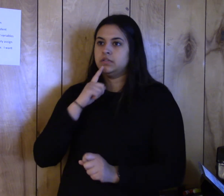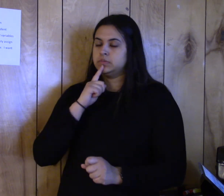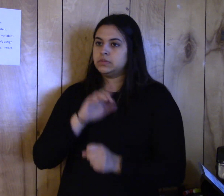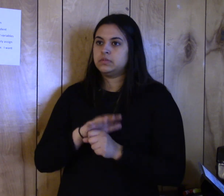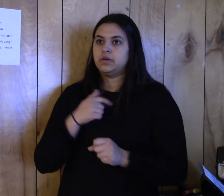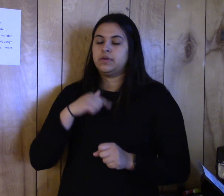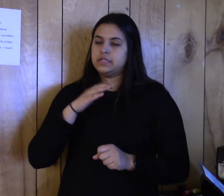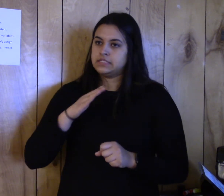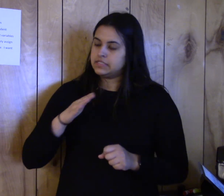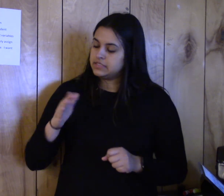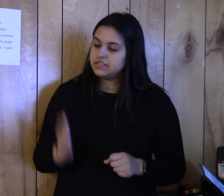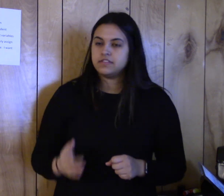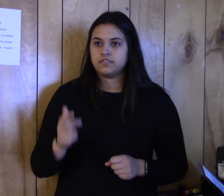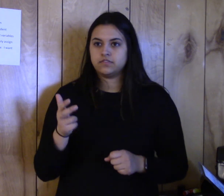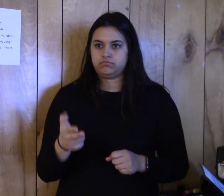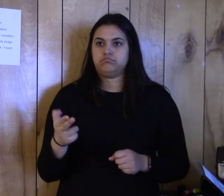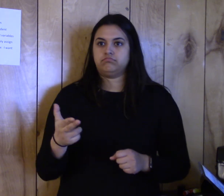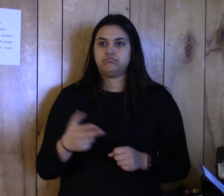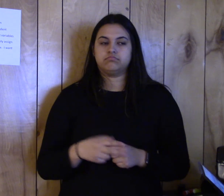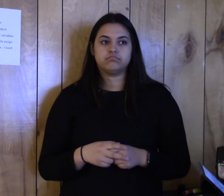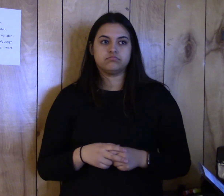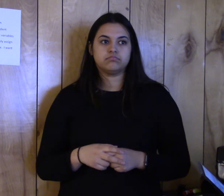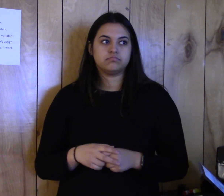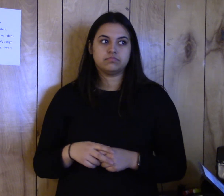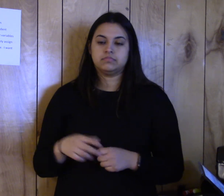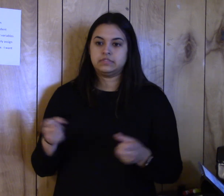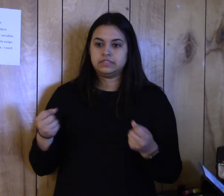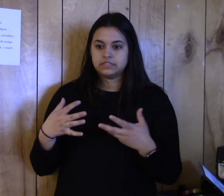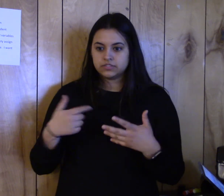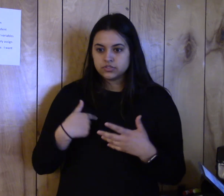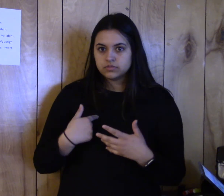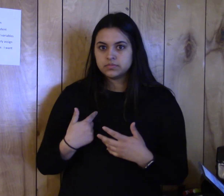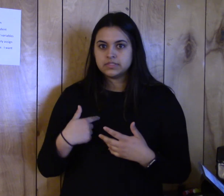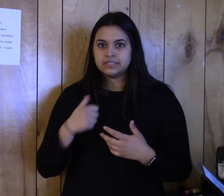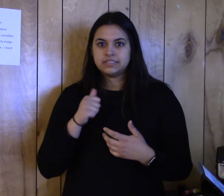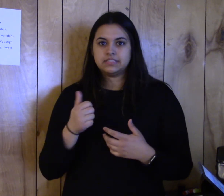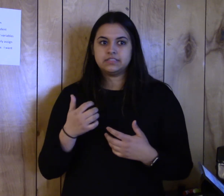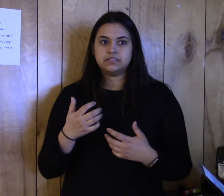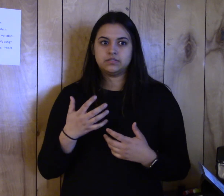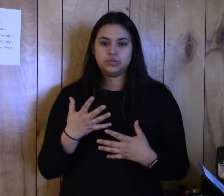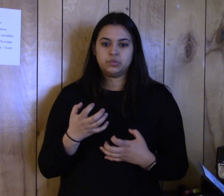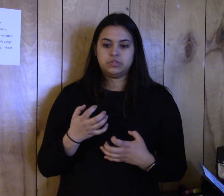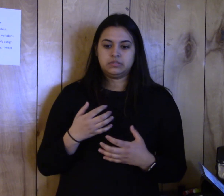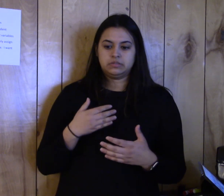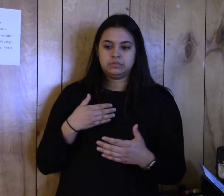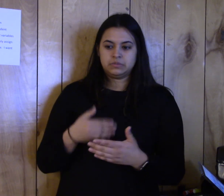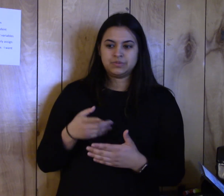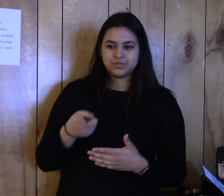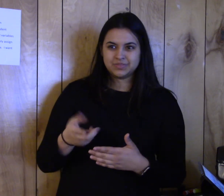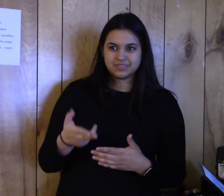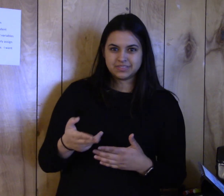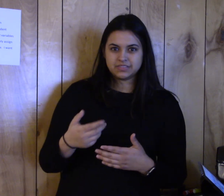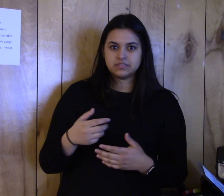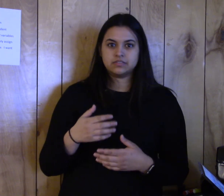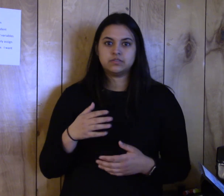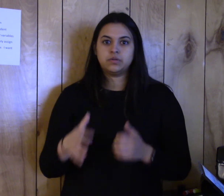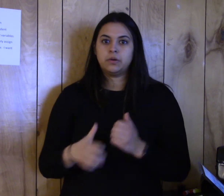gun. They scared me. Didn't like to be around them. Most of the people my dad knew who had guns were icky,